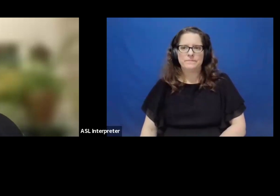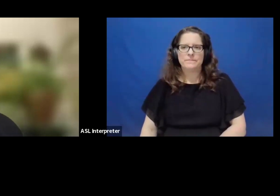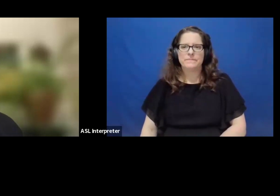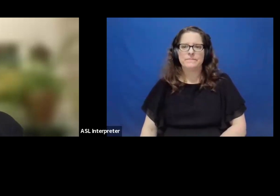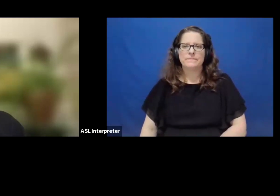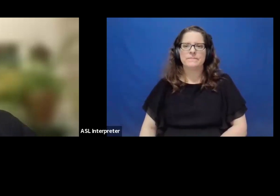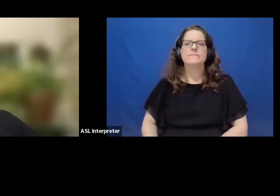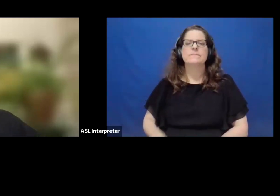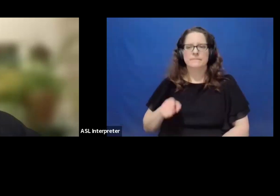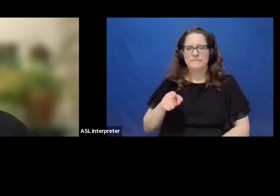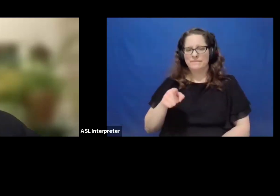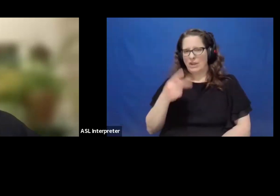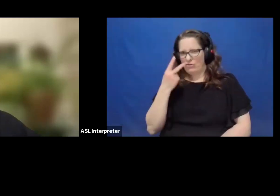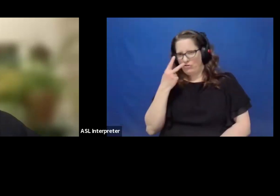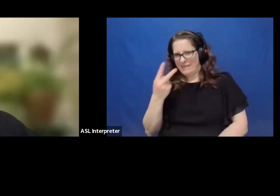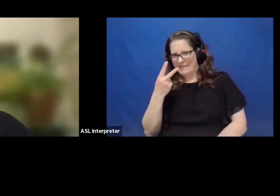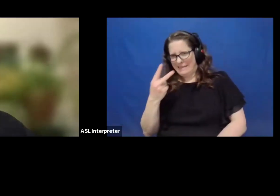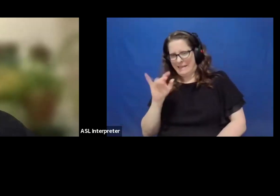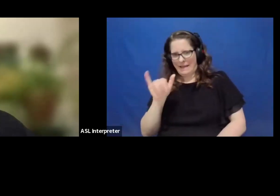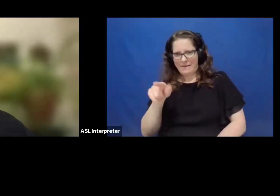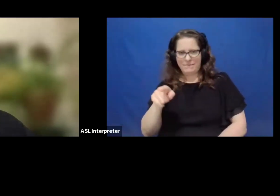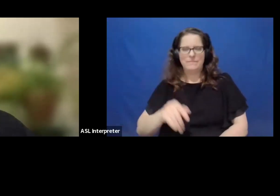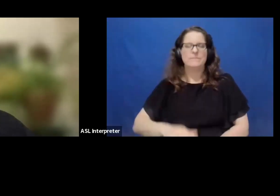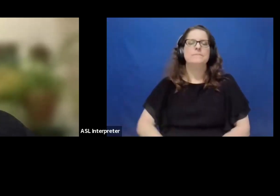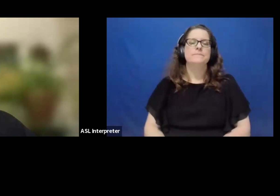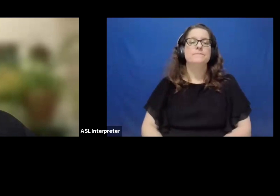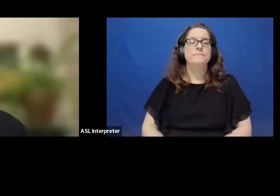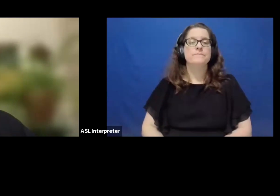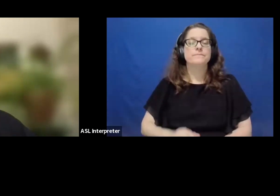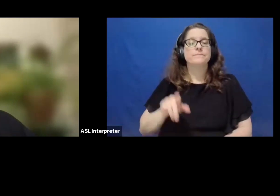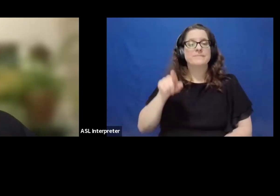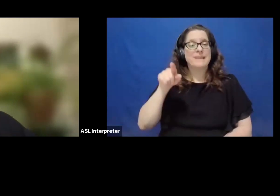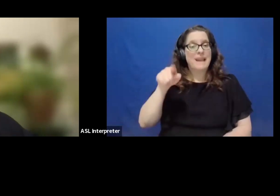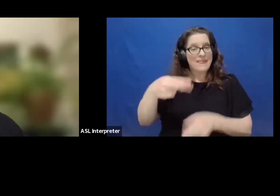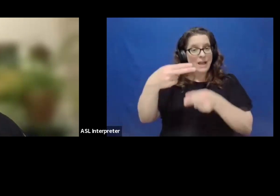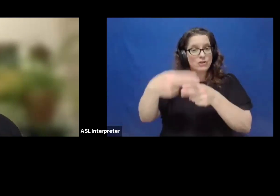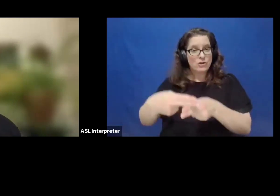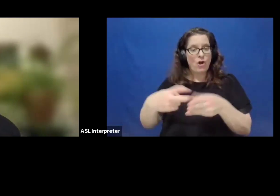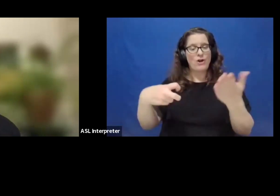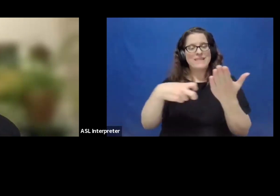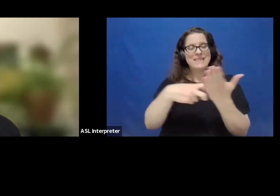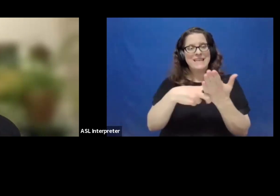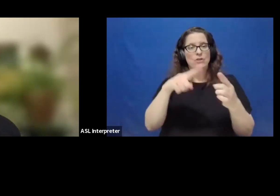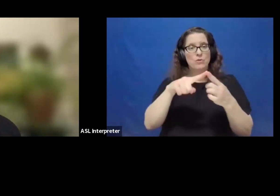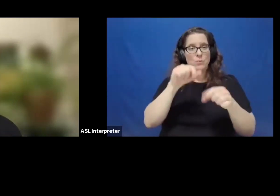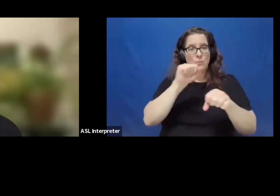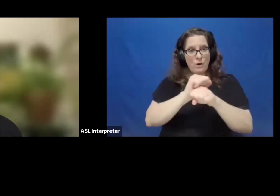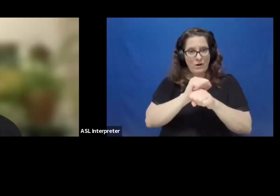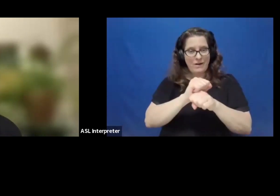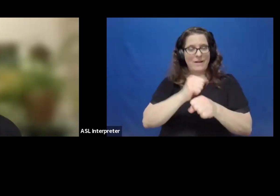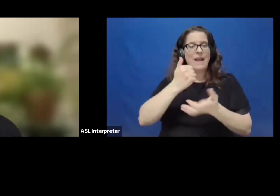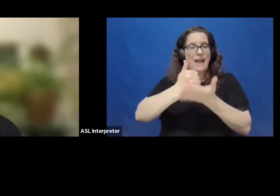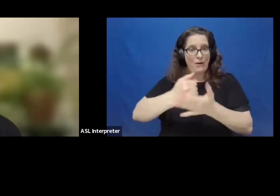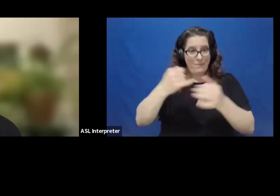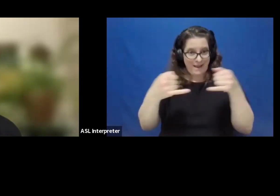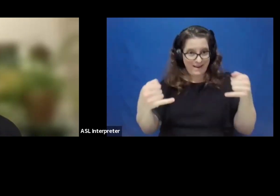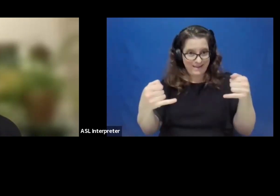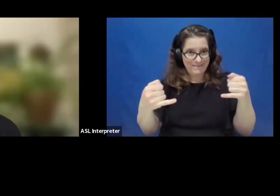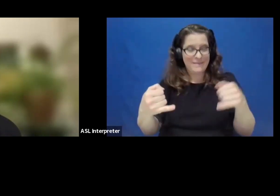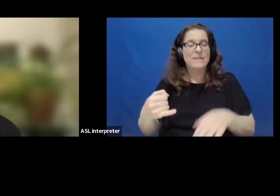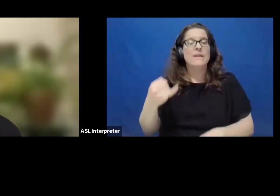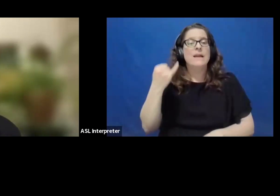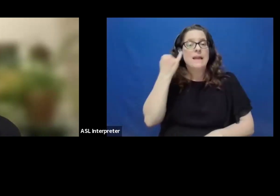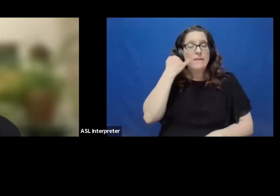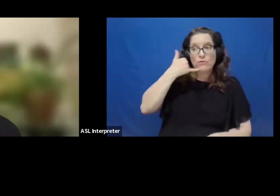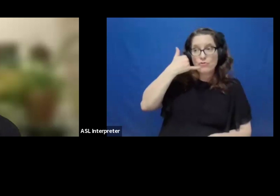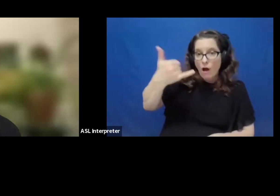Okay, so it should be at the bottom of the chat now. That's called the Ticket to Work helpline. And if you explain,